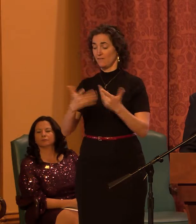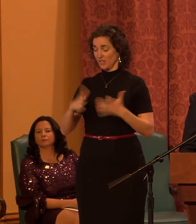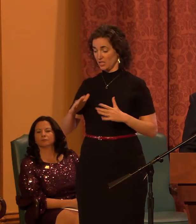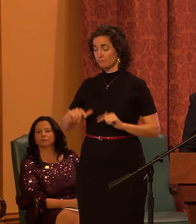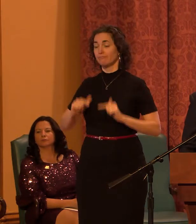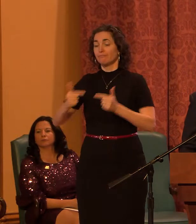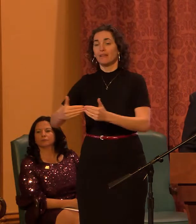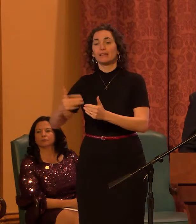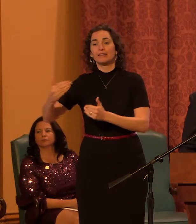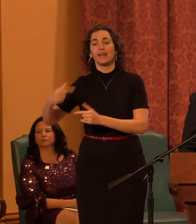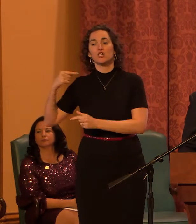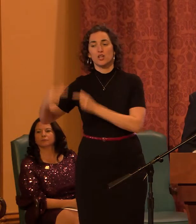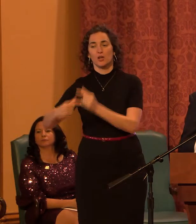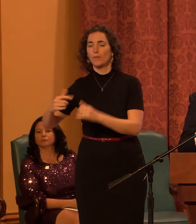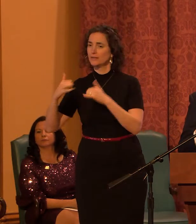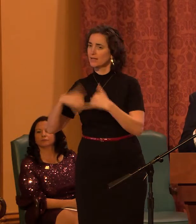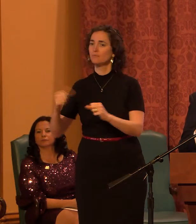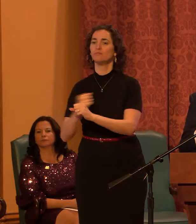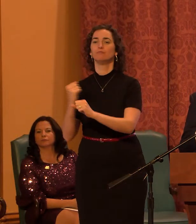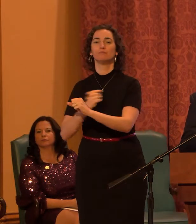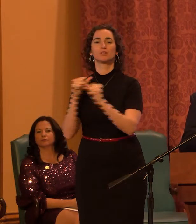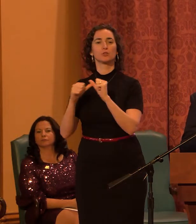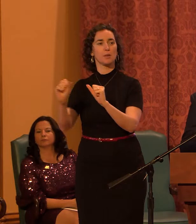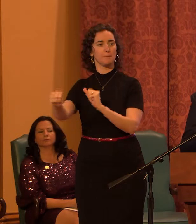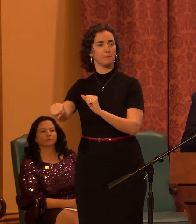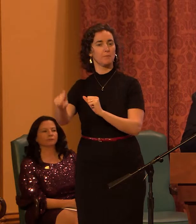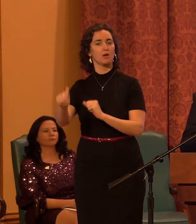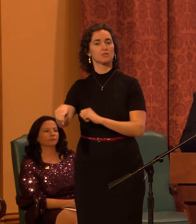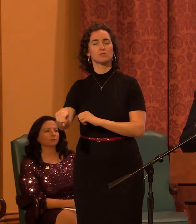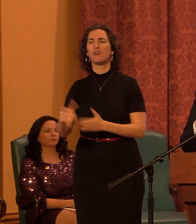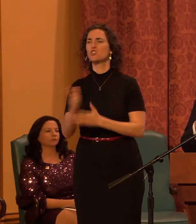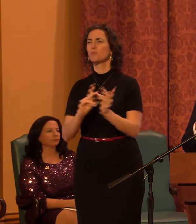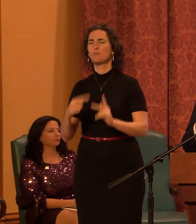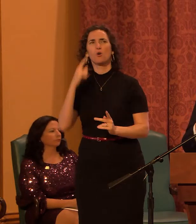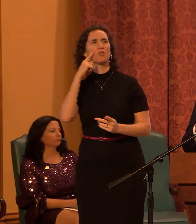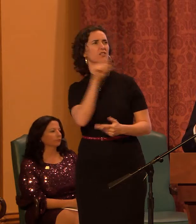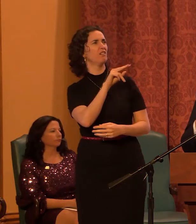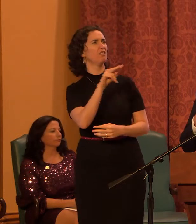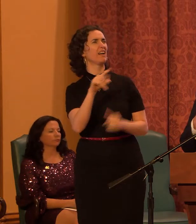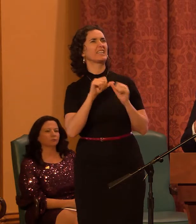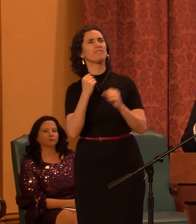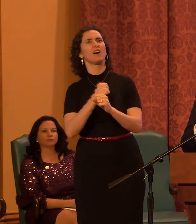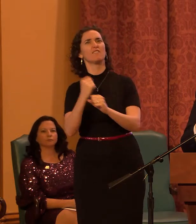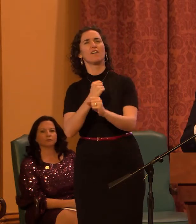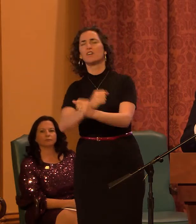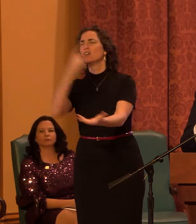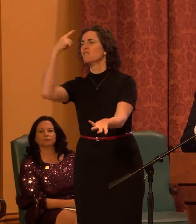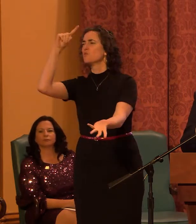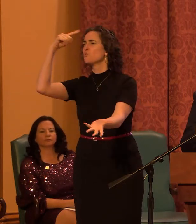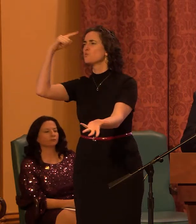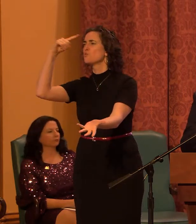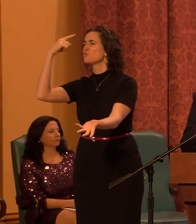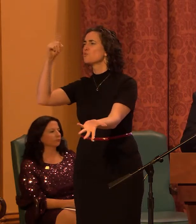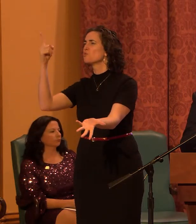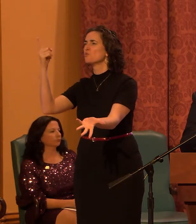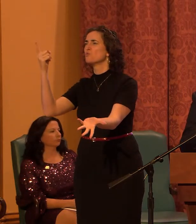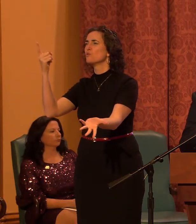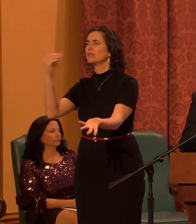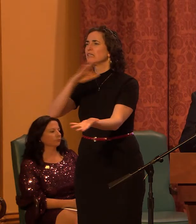too. And so some people can see that and they say, well, then what's the purpose? Well, the purpose